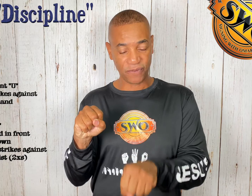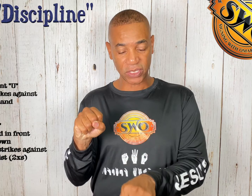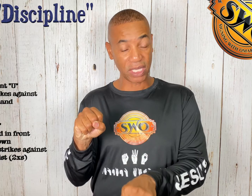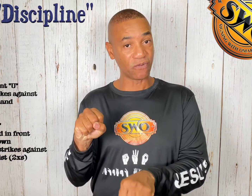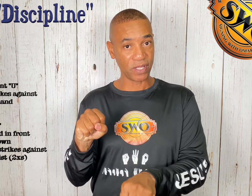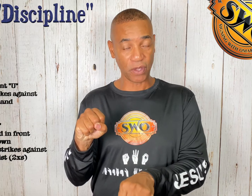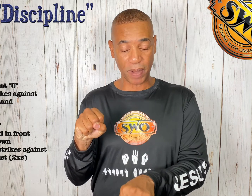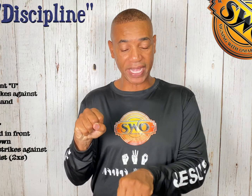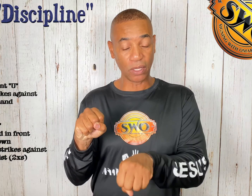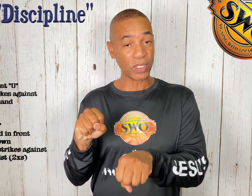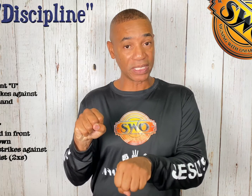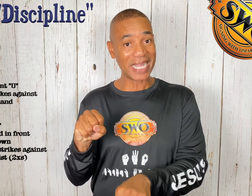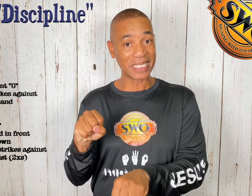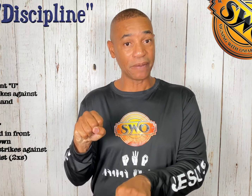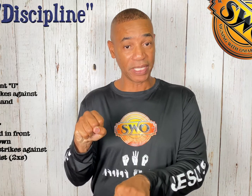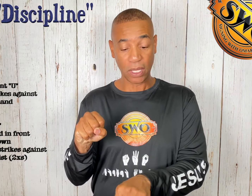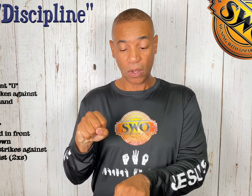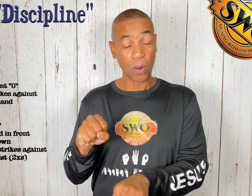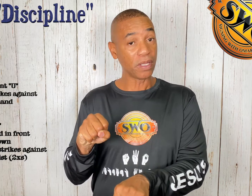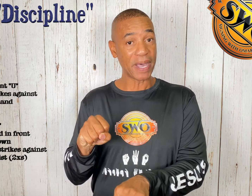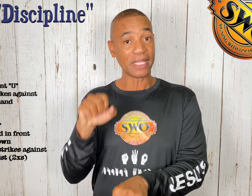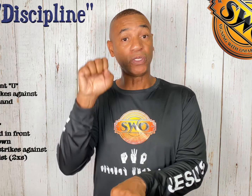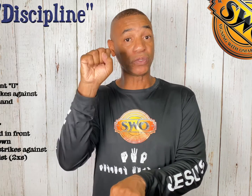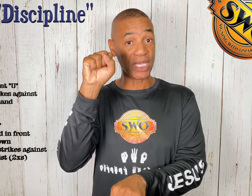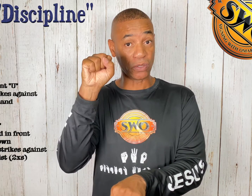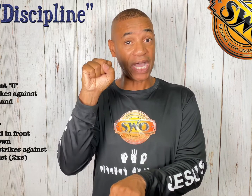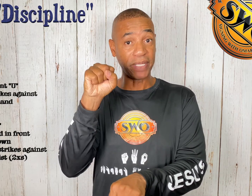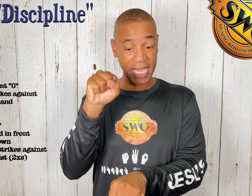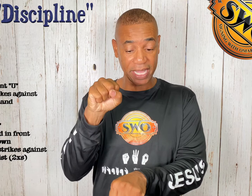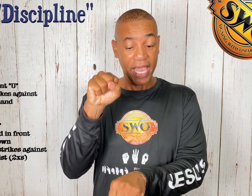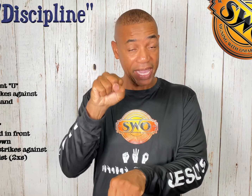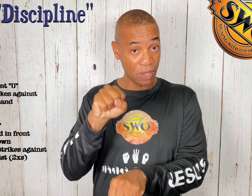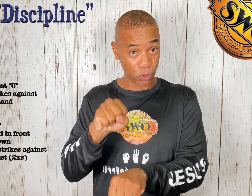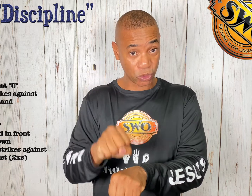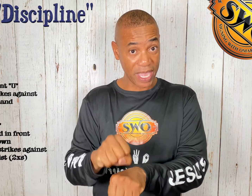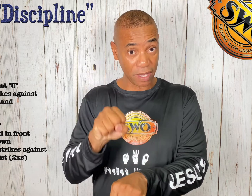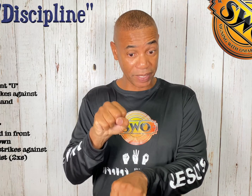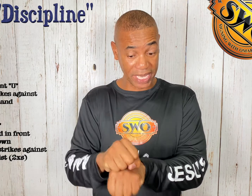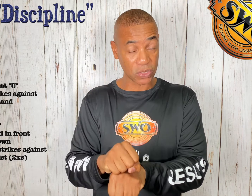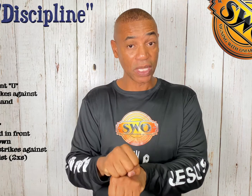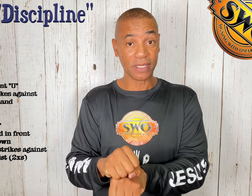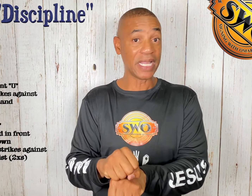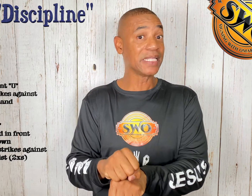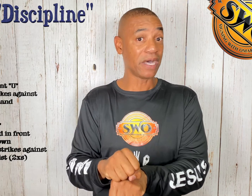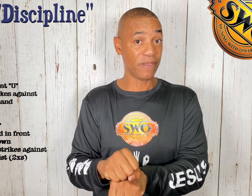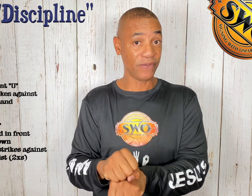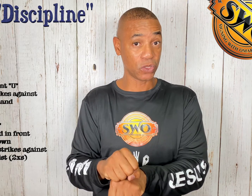fist in front of your body with the non-dominant on the bottom. You will take your dominant hand and that will strike up against the non-dominant fist